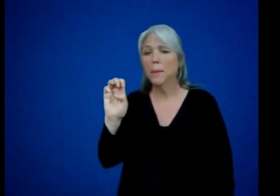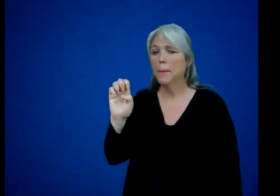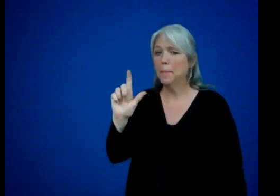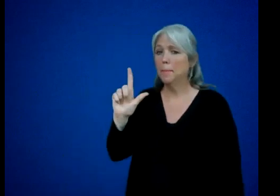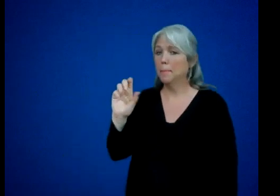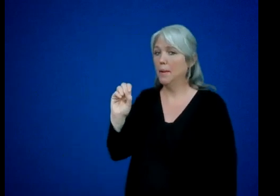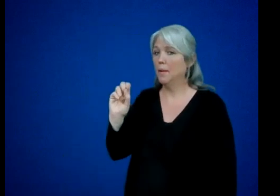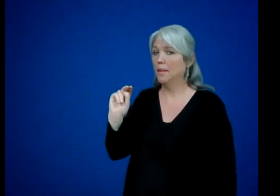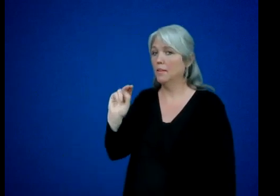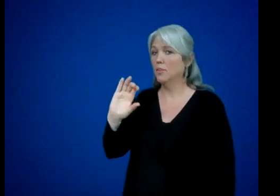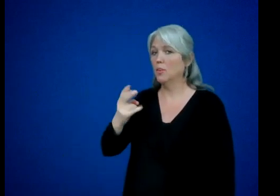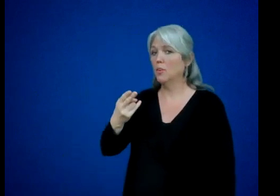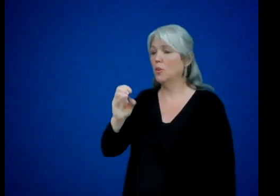Melancholy, he said.